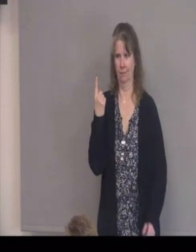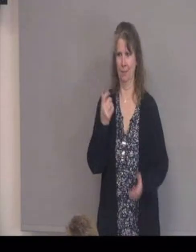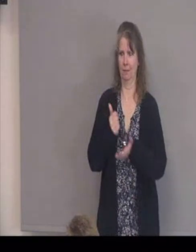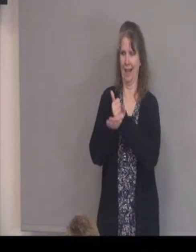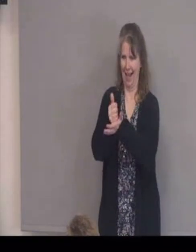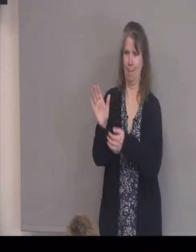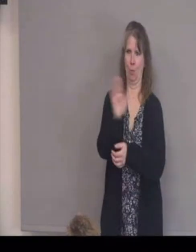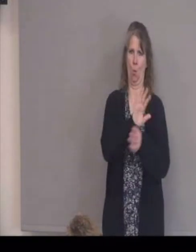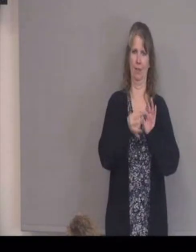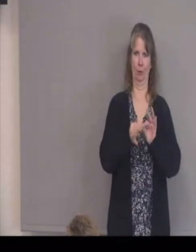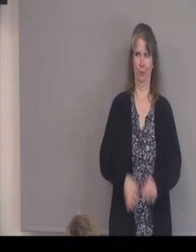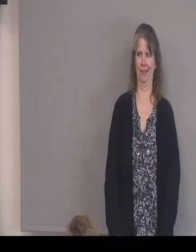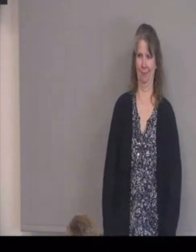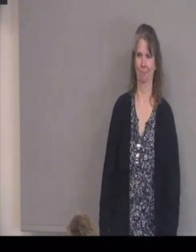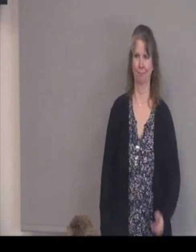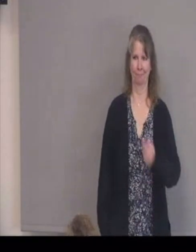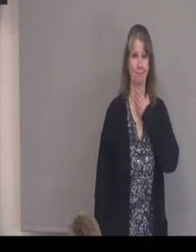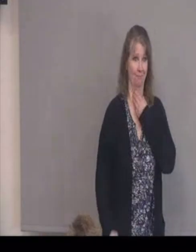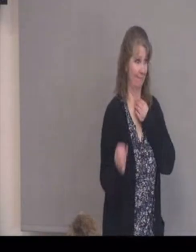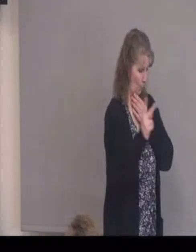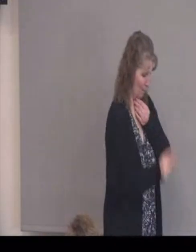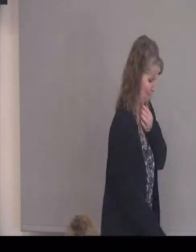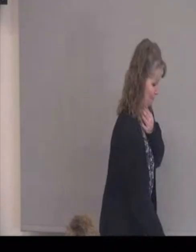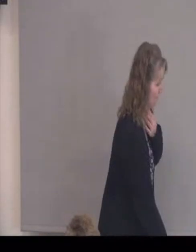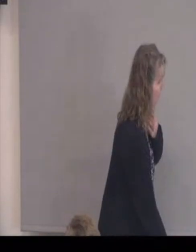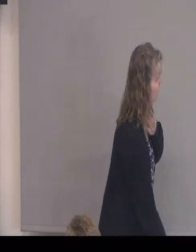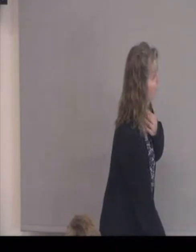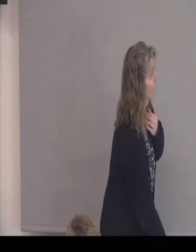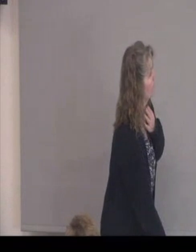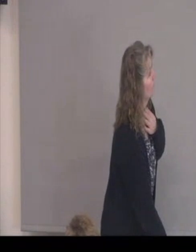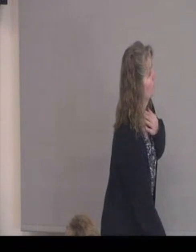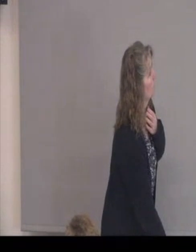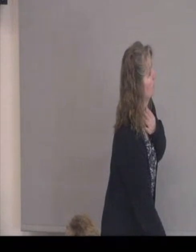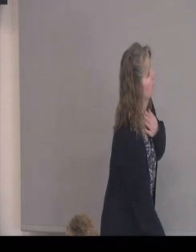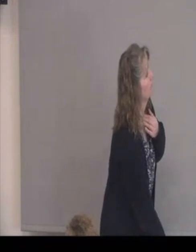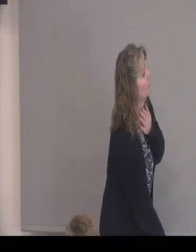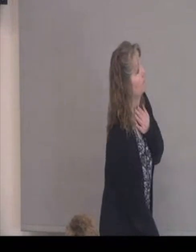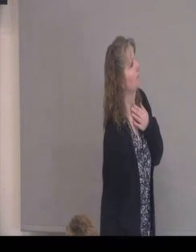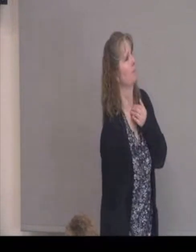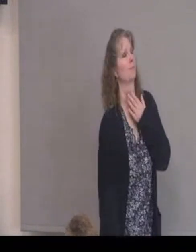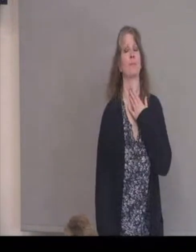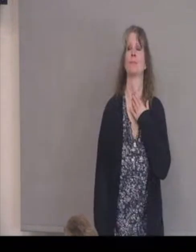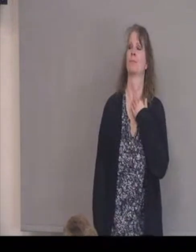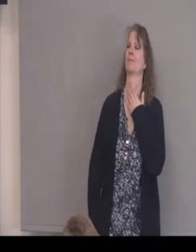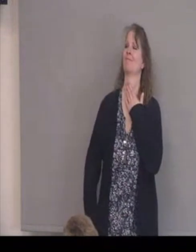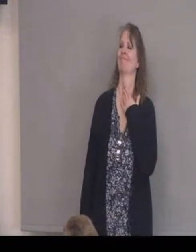And it's important as interpreters too that as you're interpreting each of these terms, you recognize, you know what it's referring